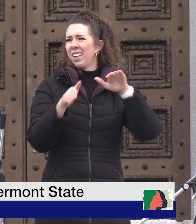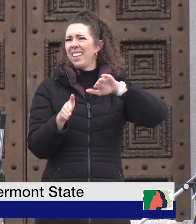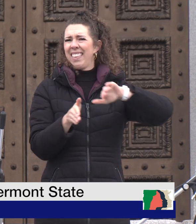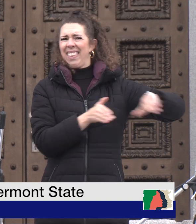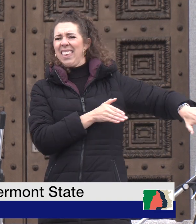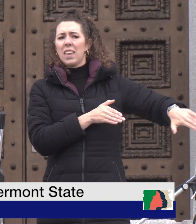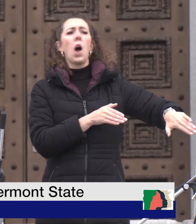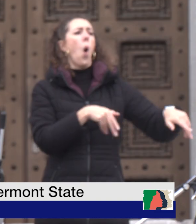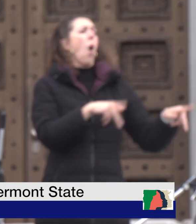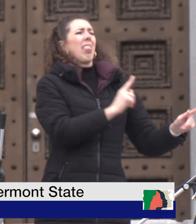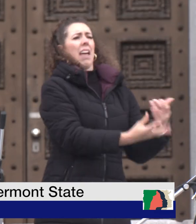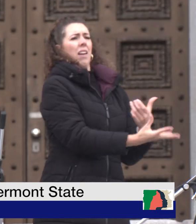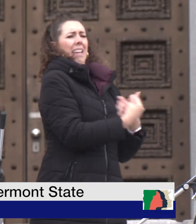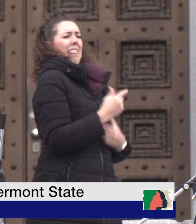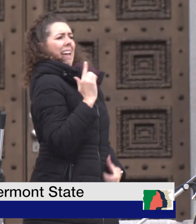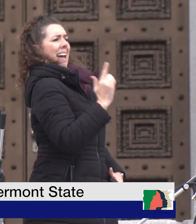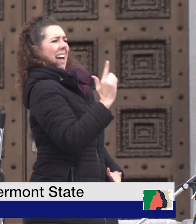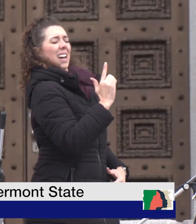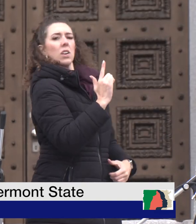movements, but the forefront.